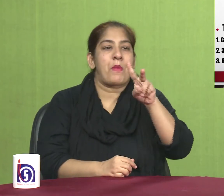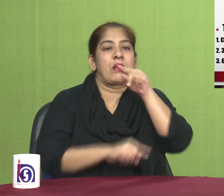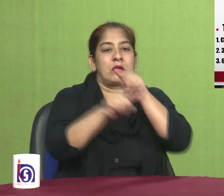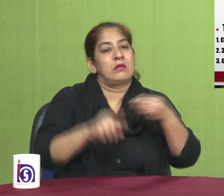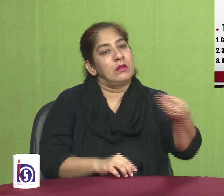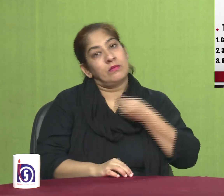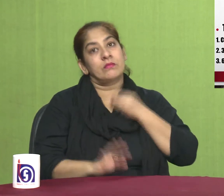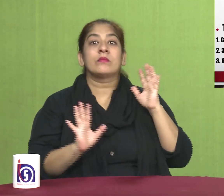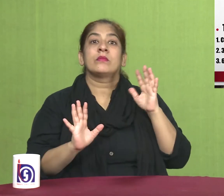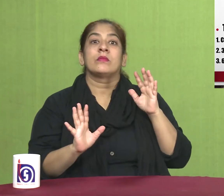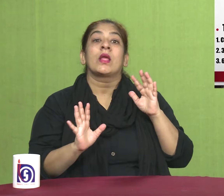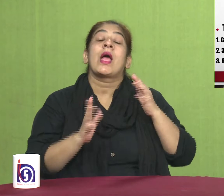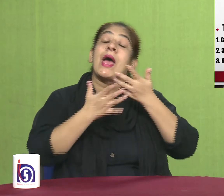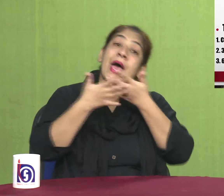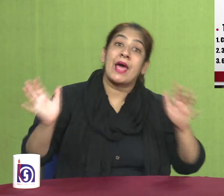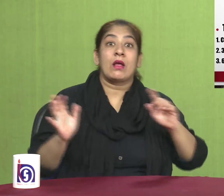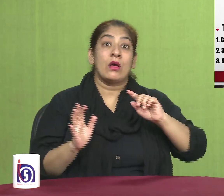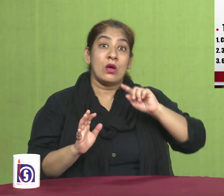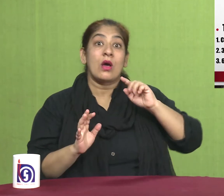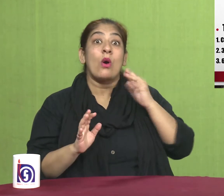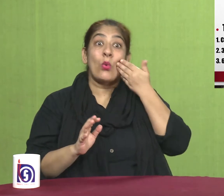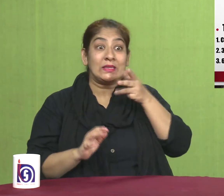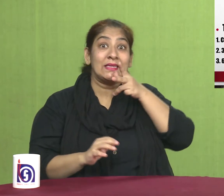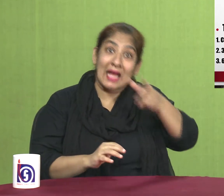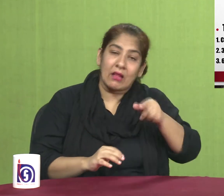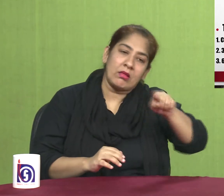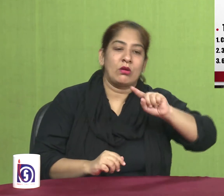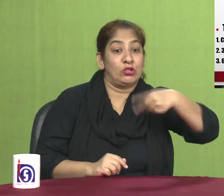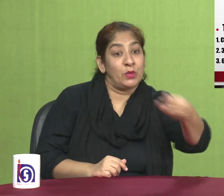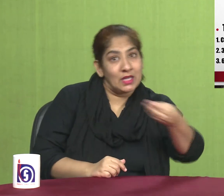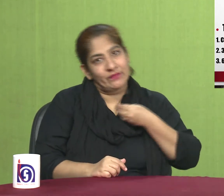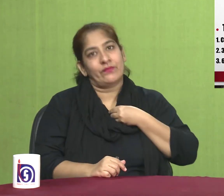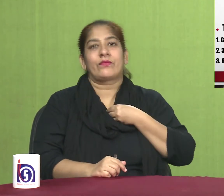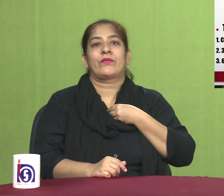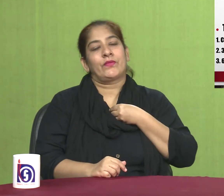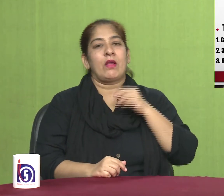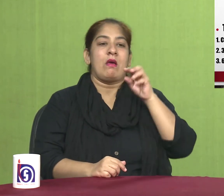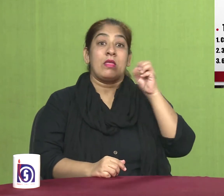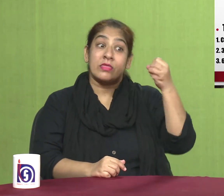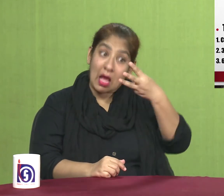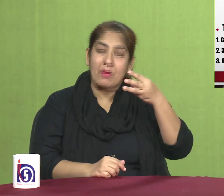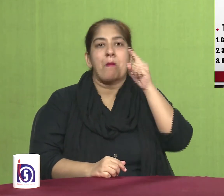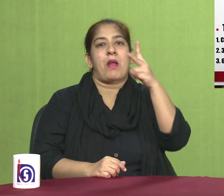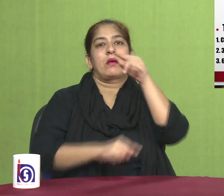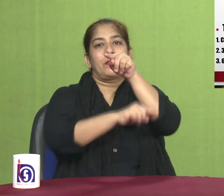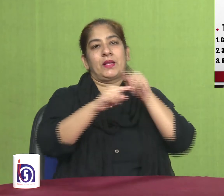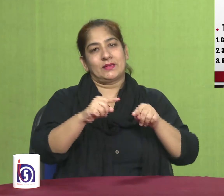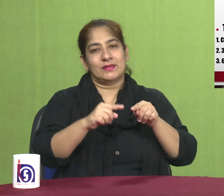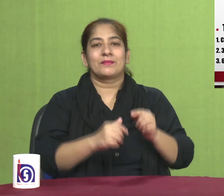3 months deposit. This is the another one, second type of ICD. In this, the time duration